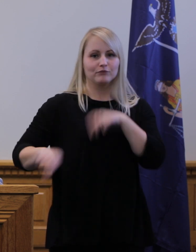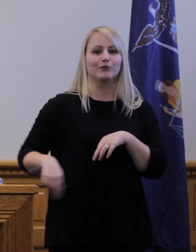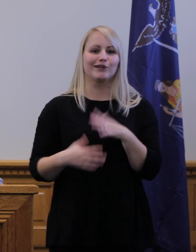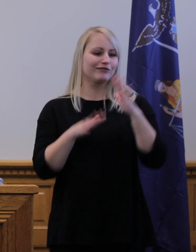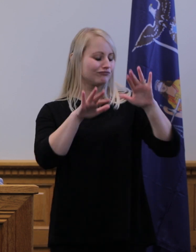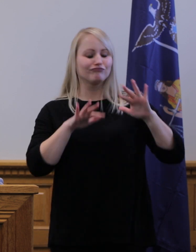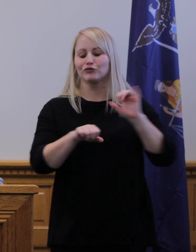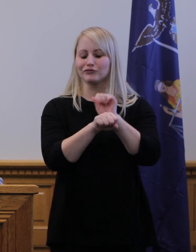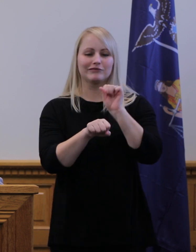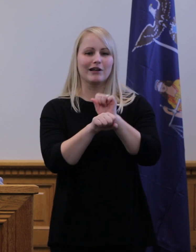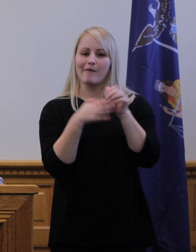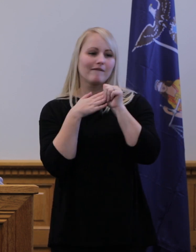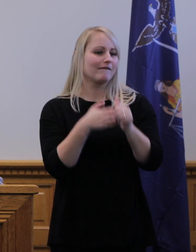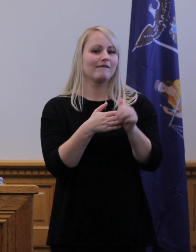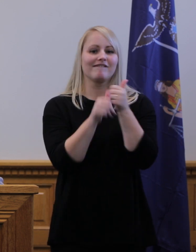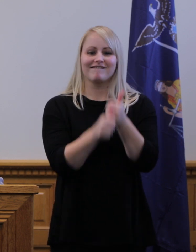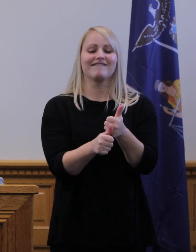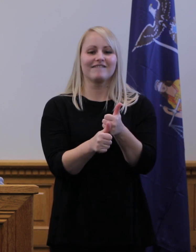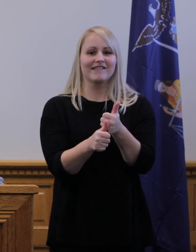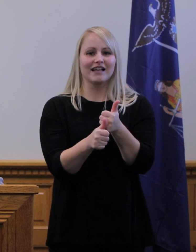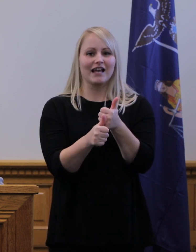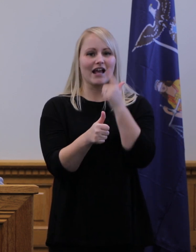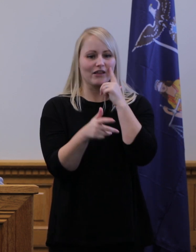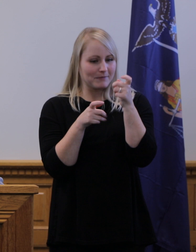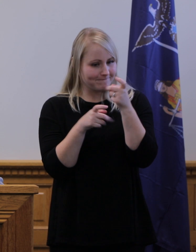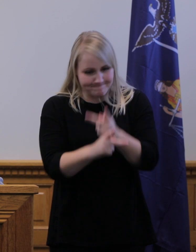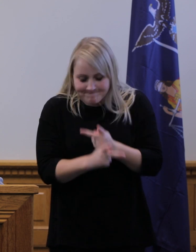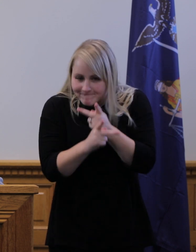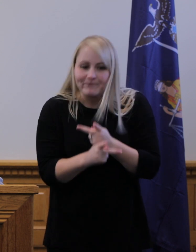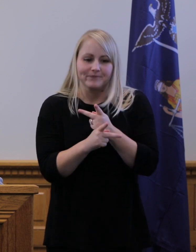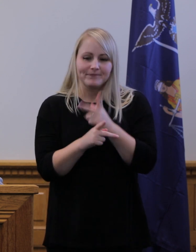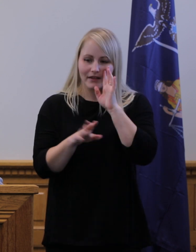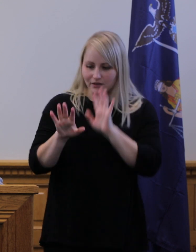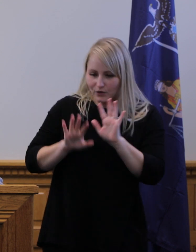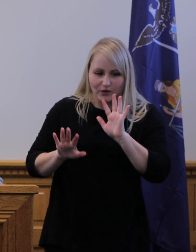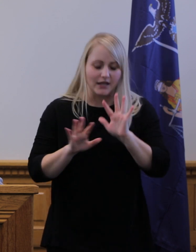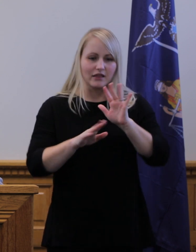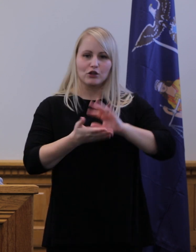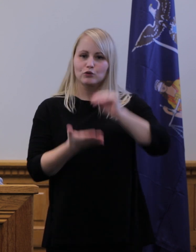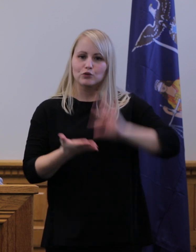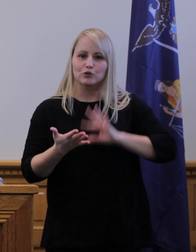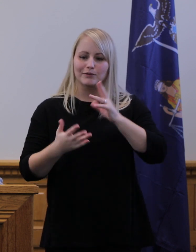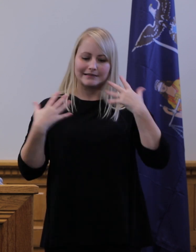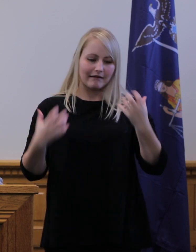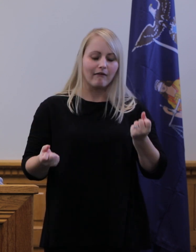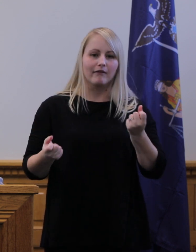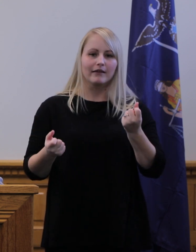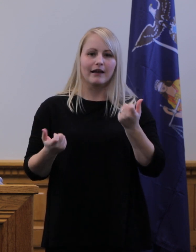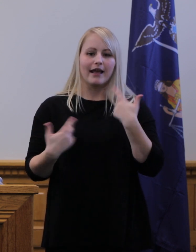job following the state guidance and are being very diligent in monitoring their students' health to keep COVID out of the